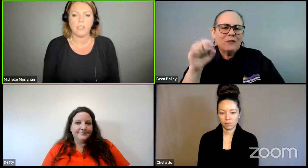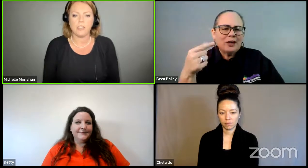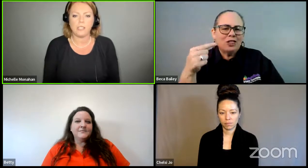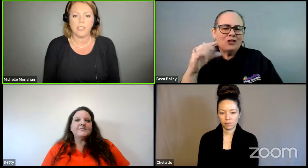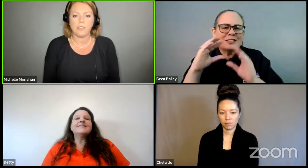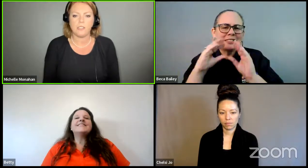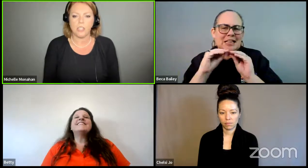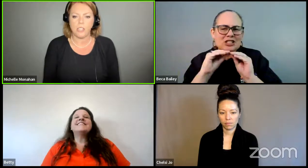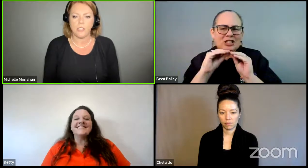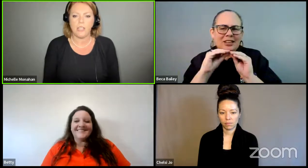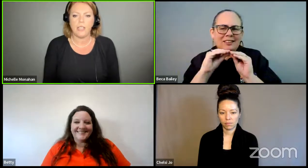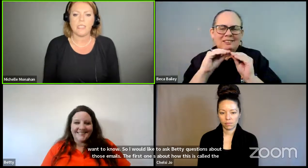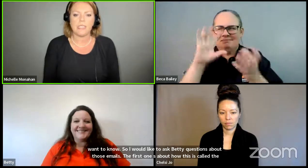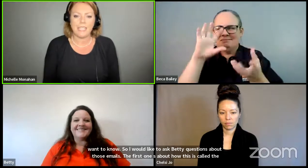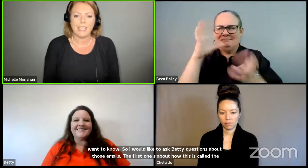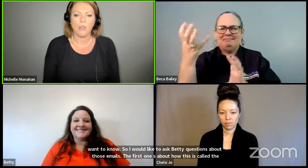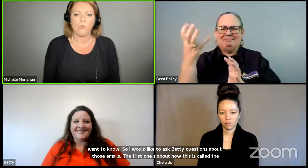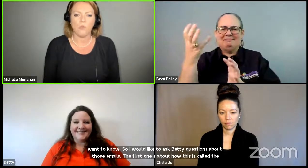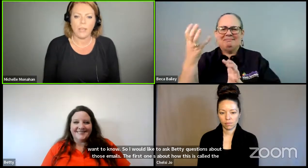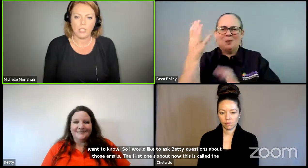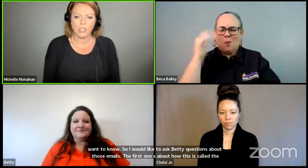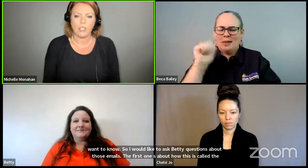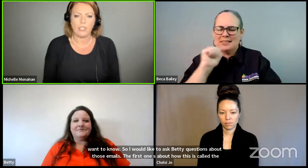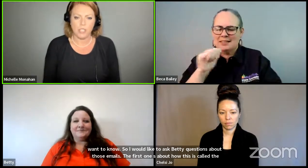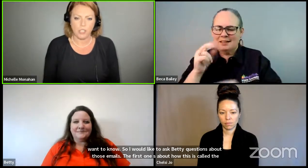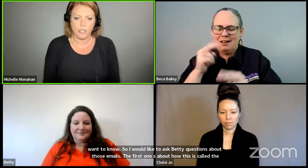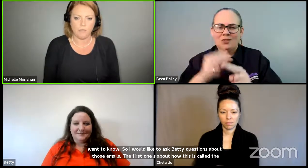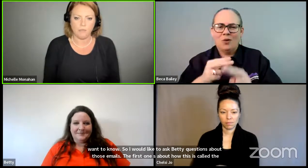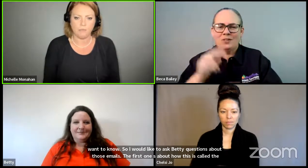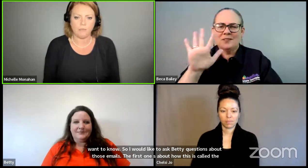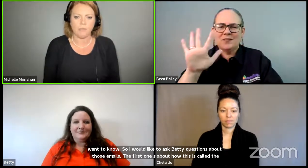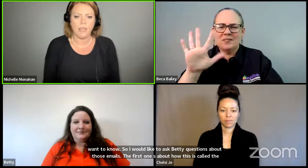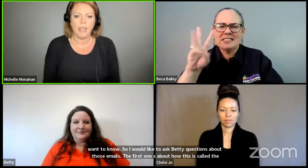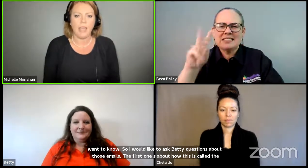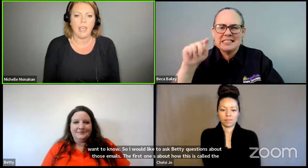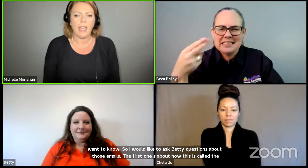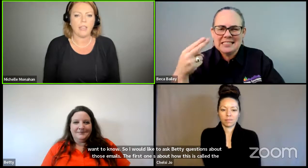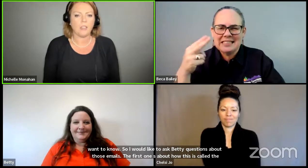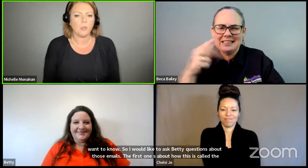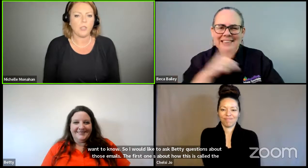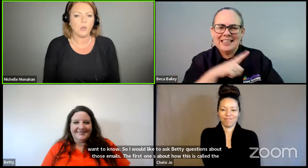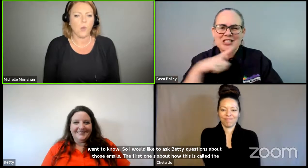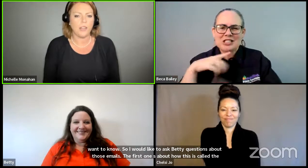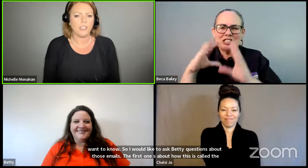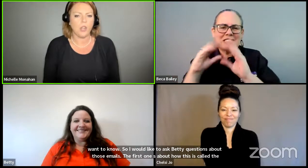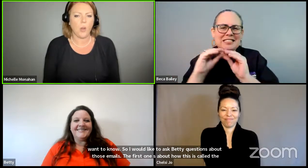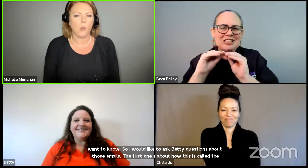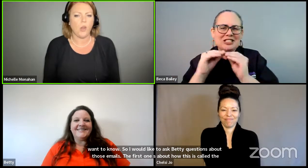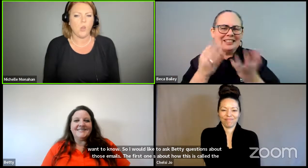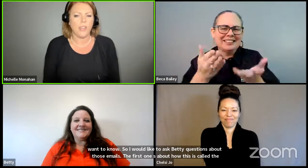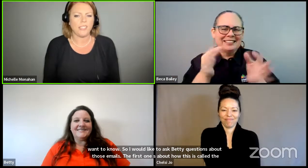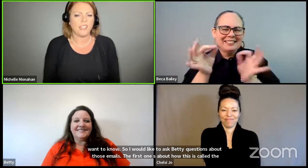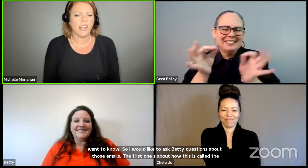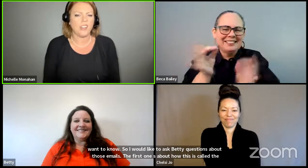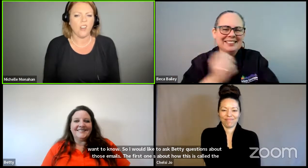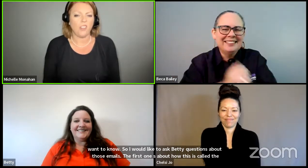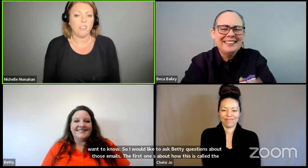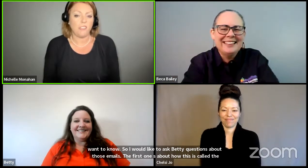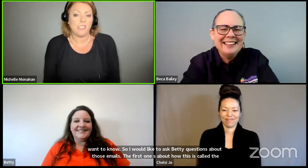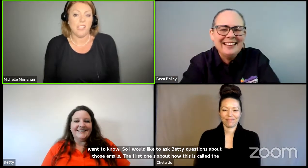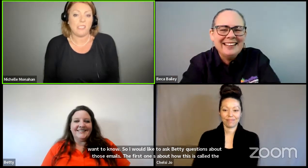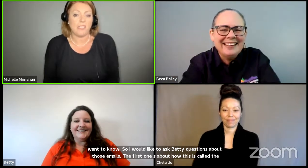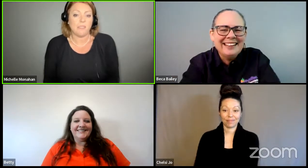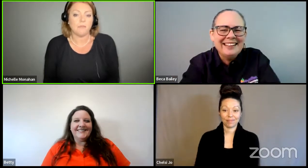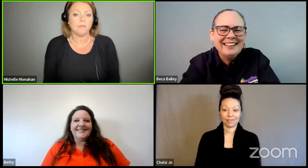55th legislative session, second regular session. And the person wanted to know why it's not called